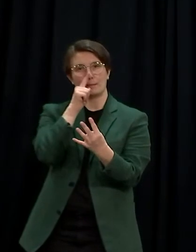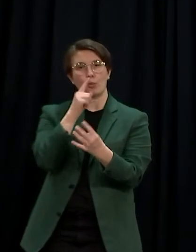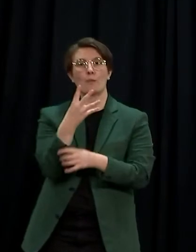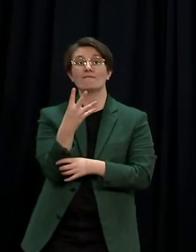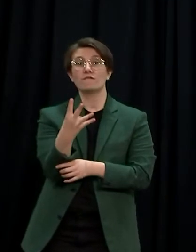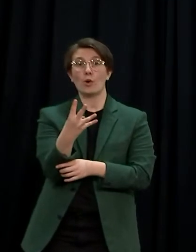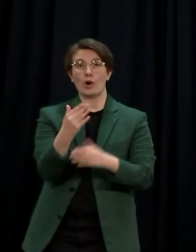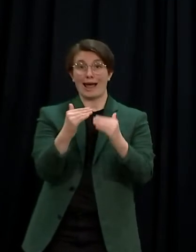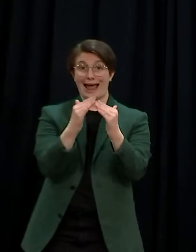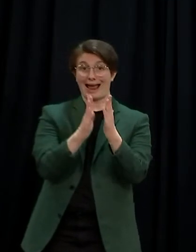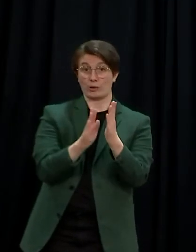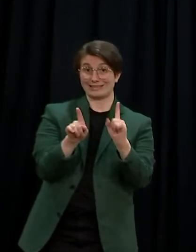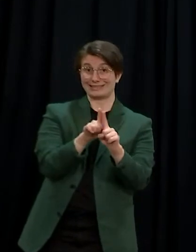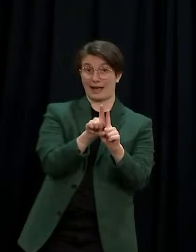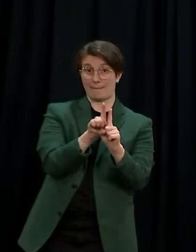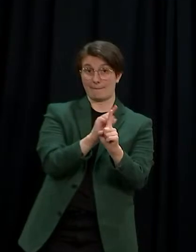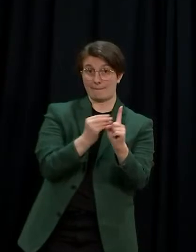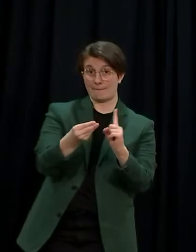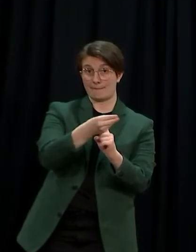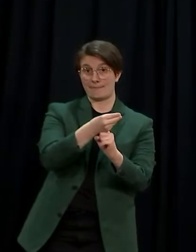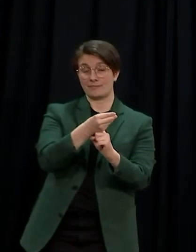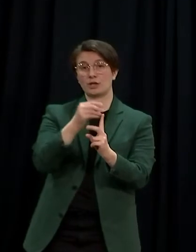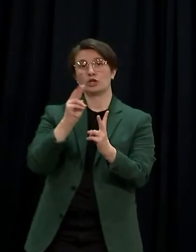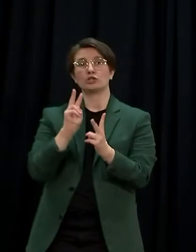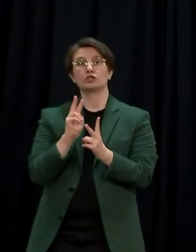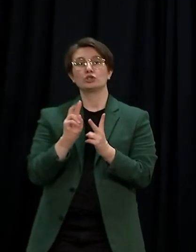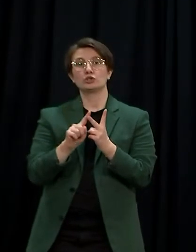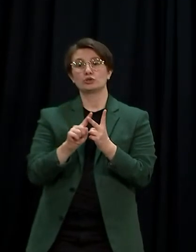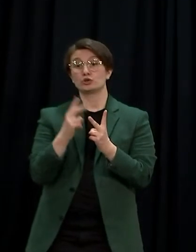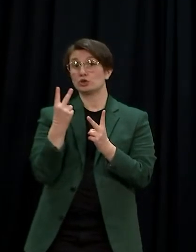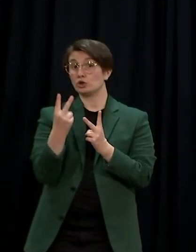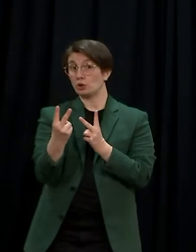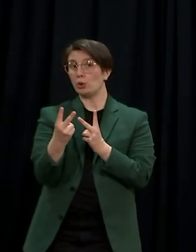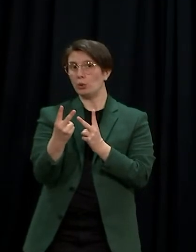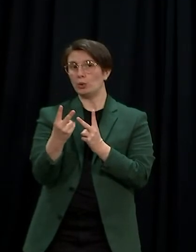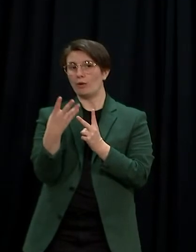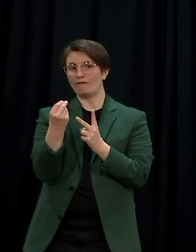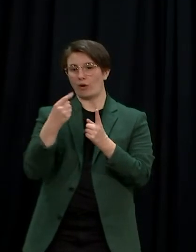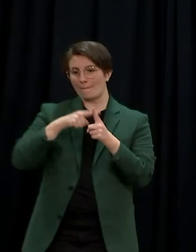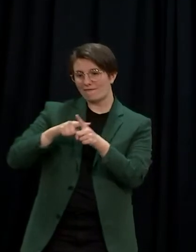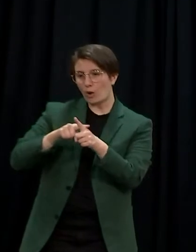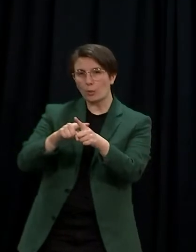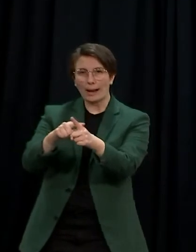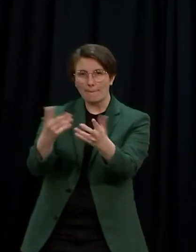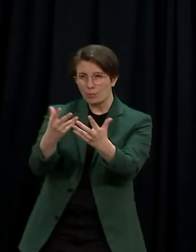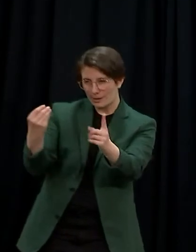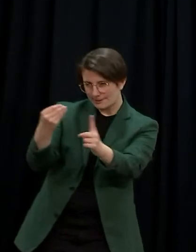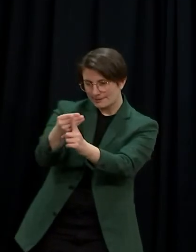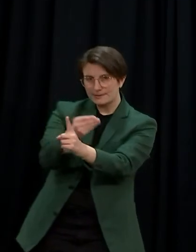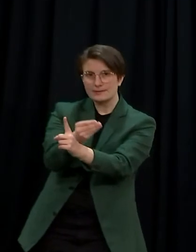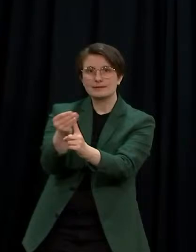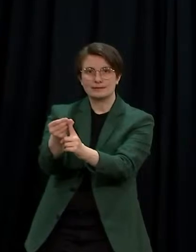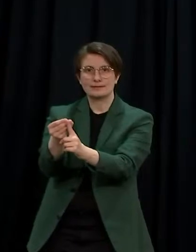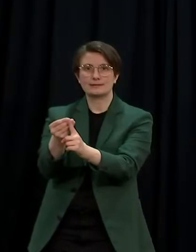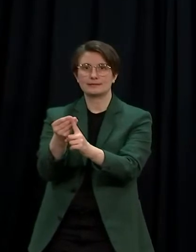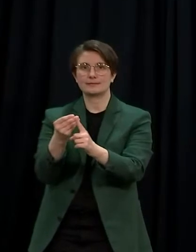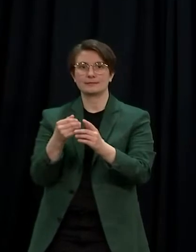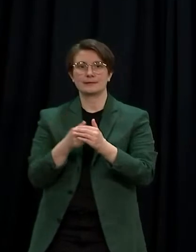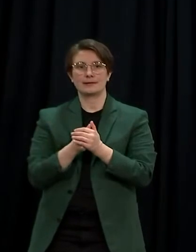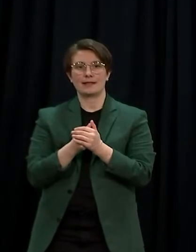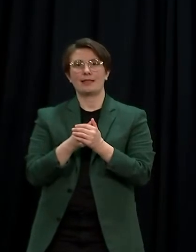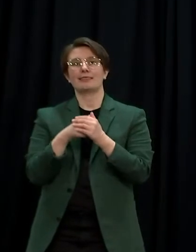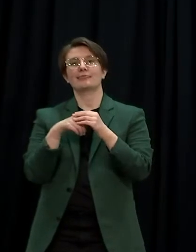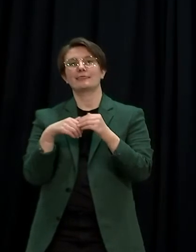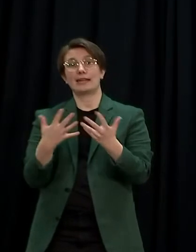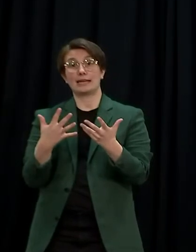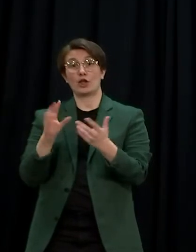two contacts that were identified through a source investigation. and I'm just looking down through my notes. Then there's one